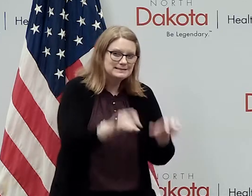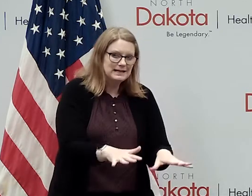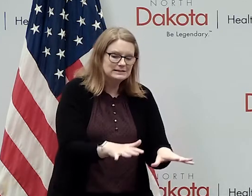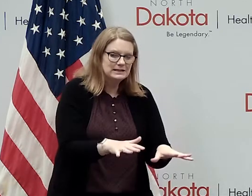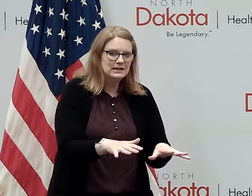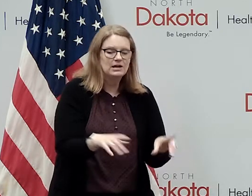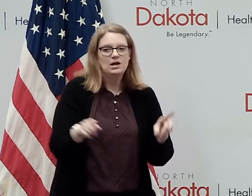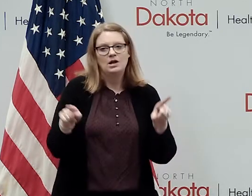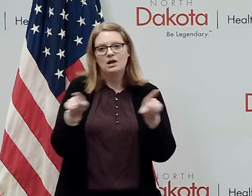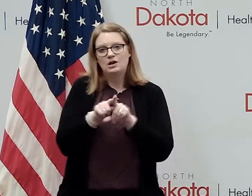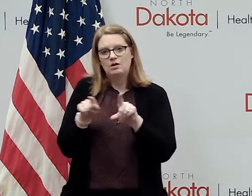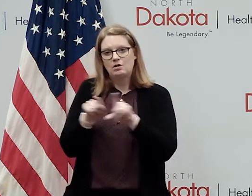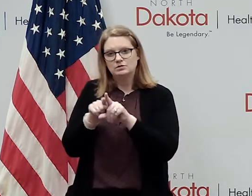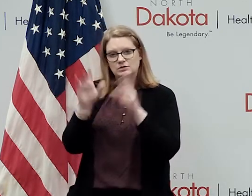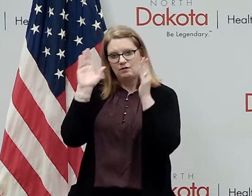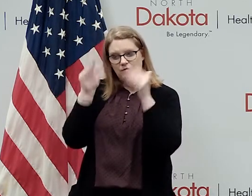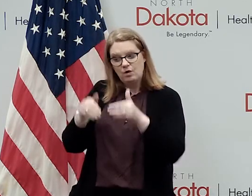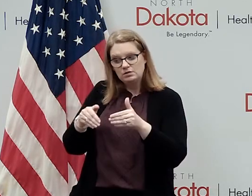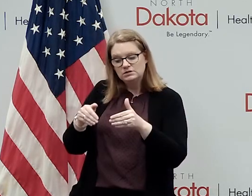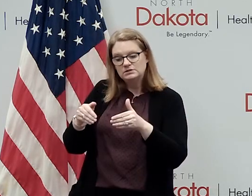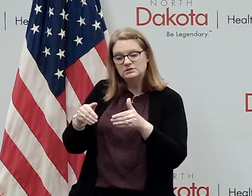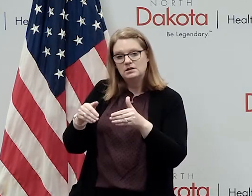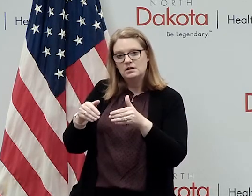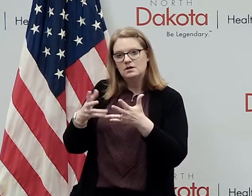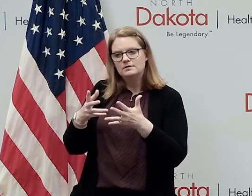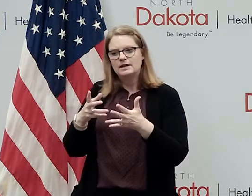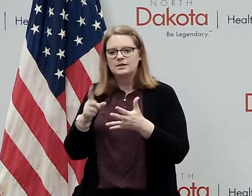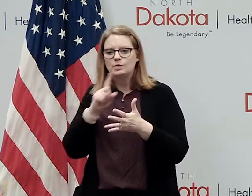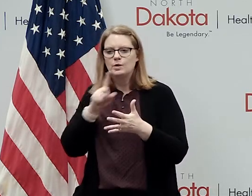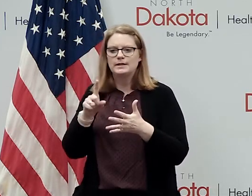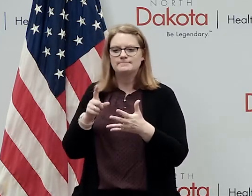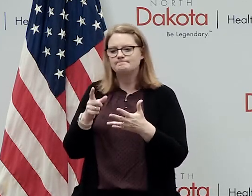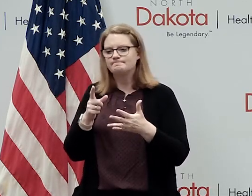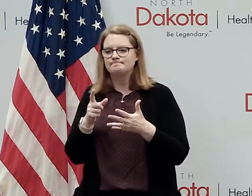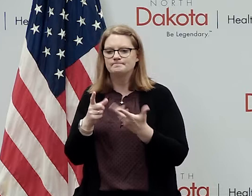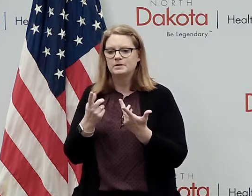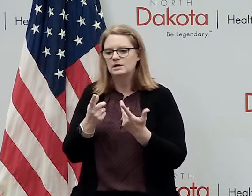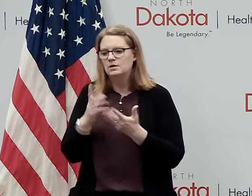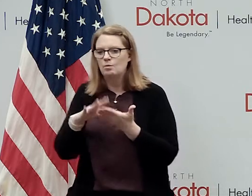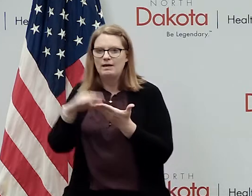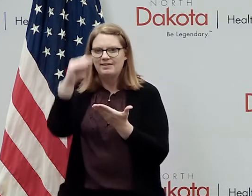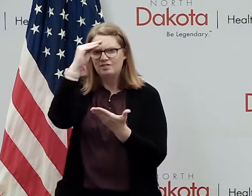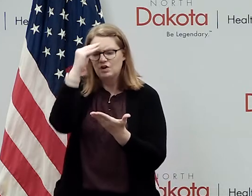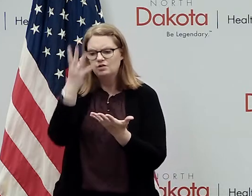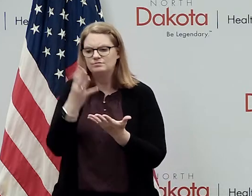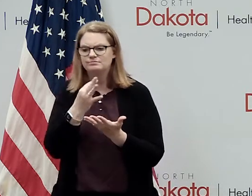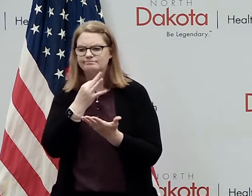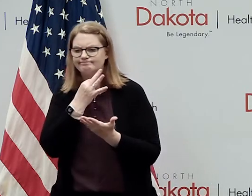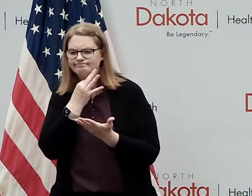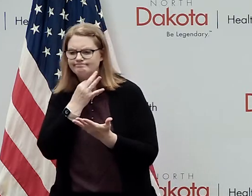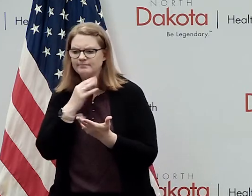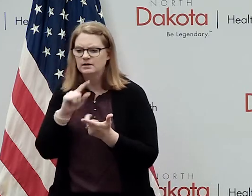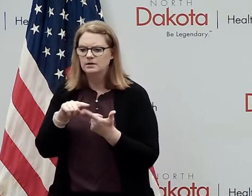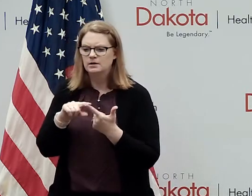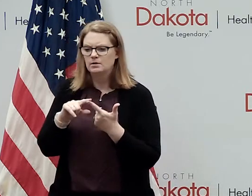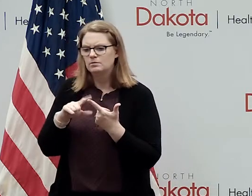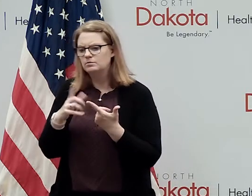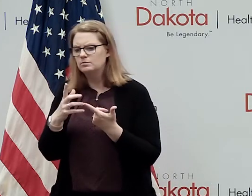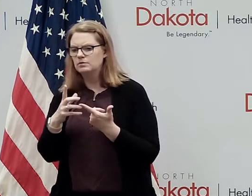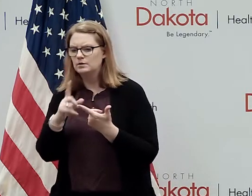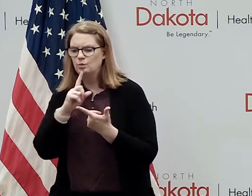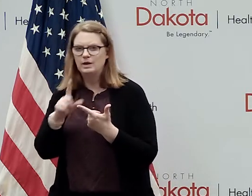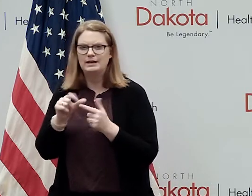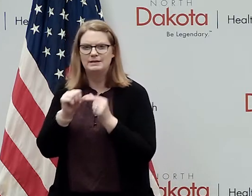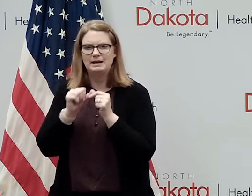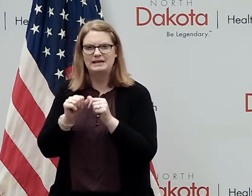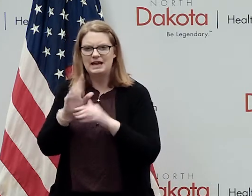continue our focus on remaining both curious about what more we can learn and what we can do different and better, and we have to maintain our humility because we